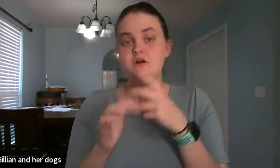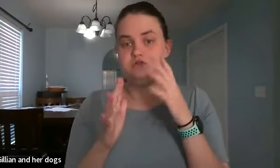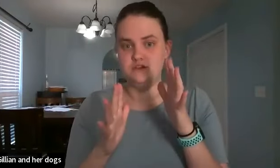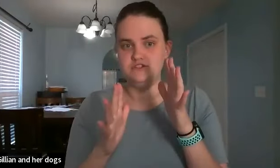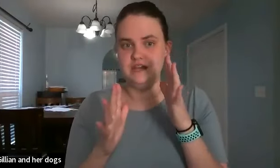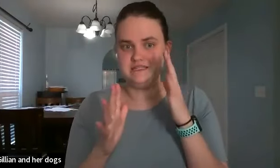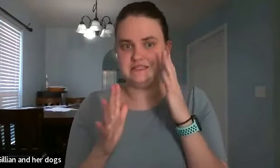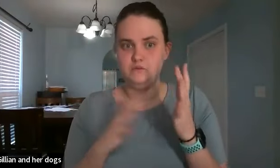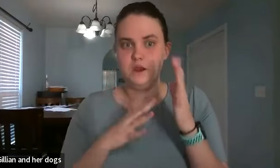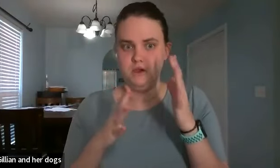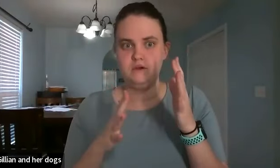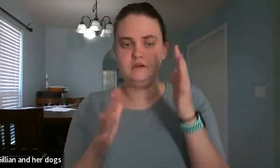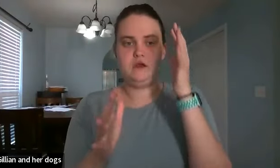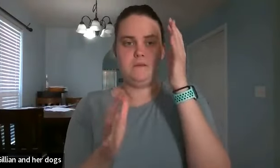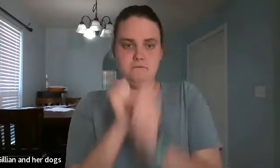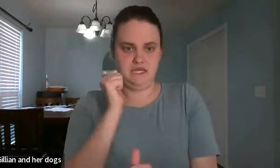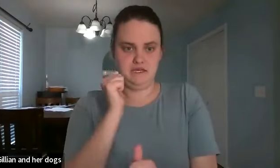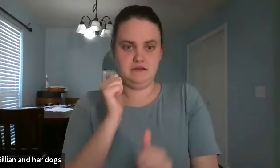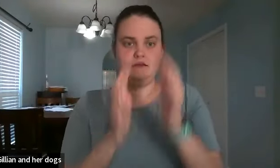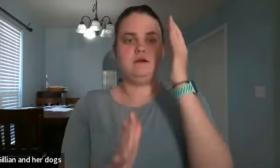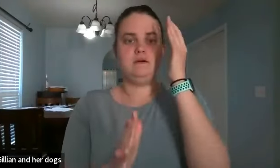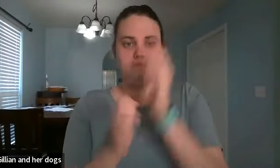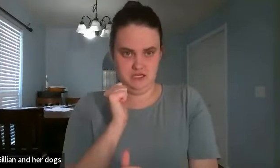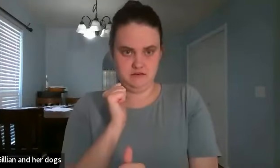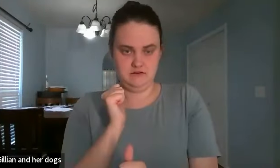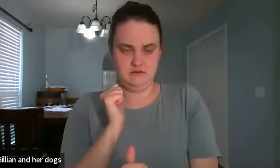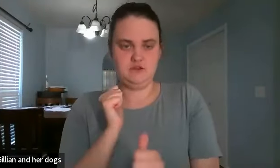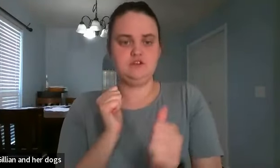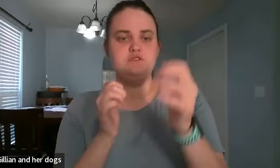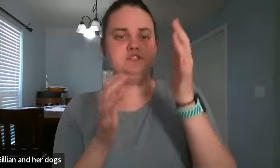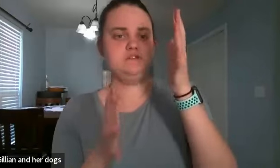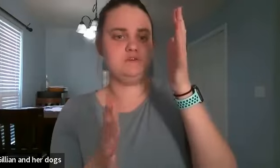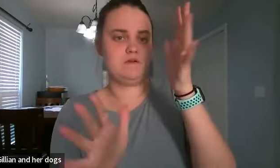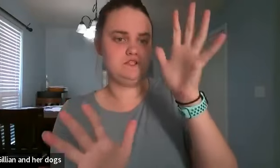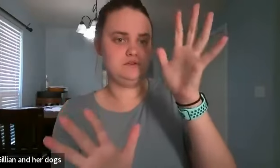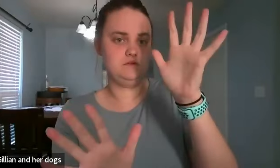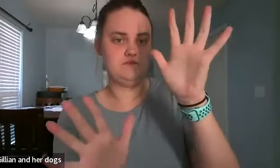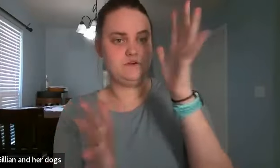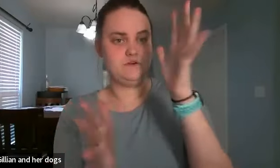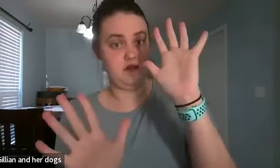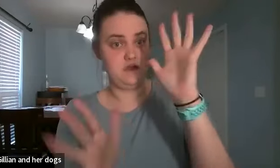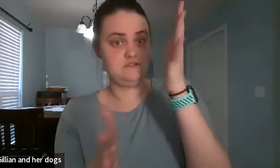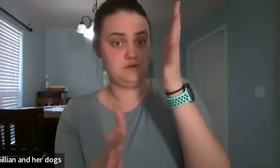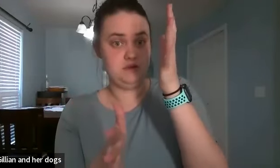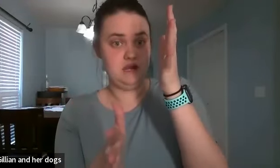go slow so you guys can see where I'm going. Mean. So what you do is you have like 5s, open